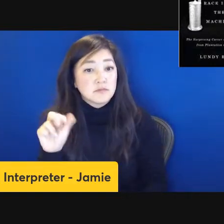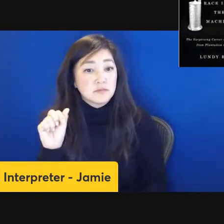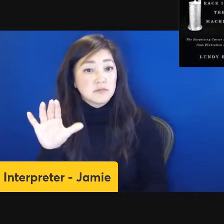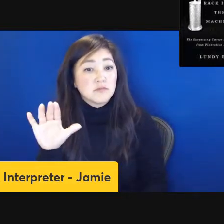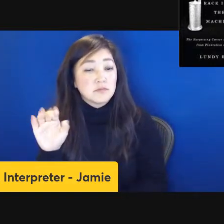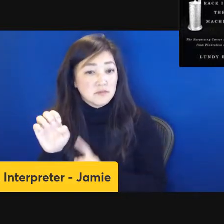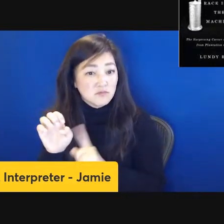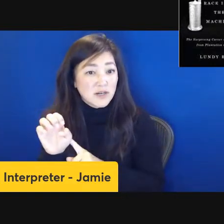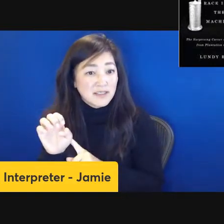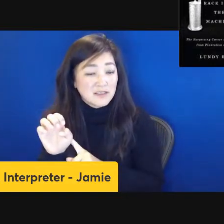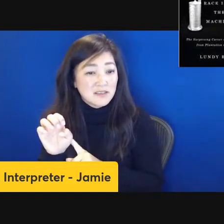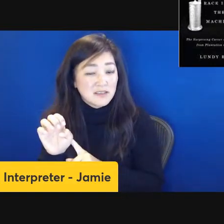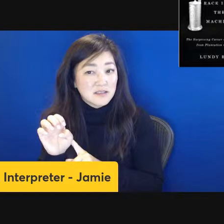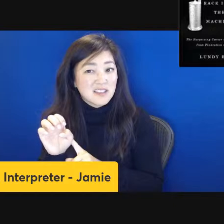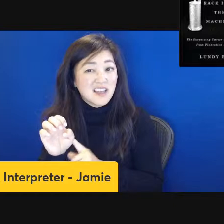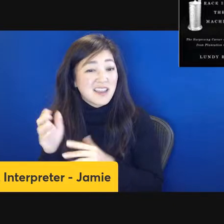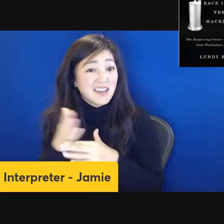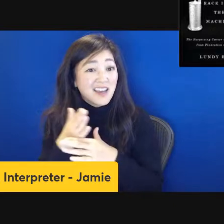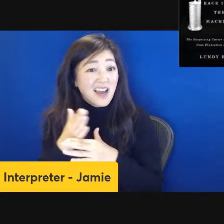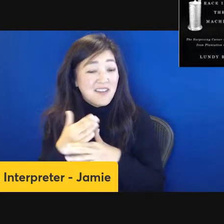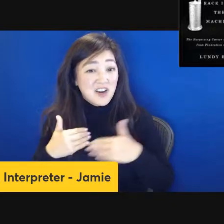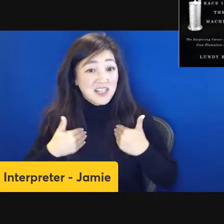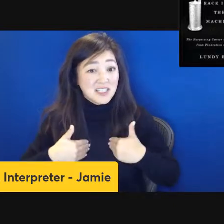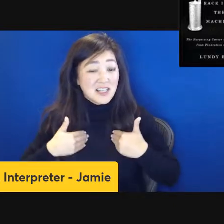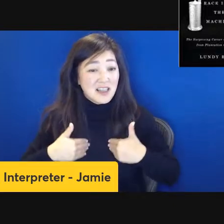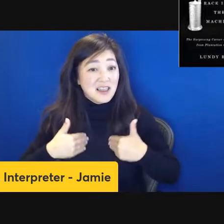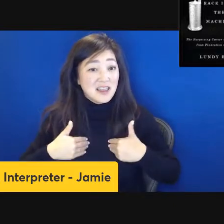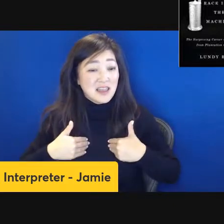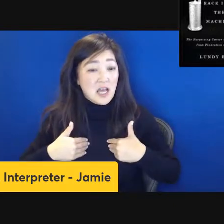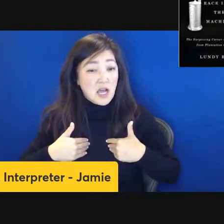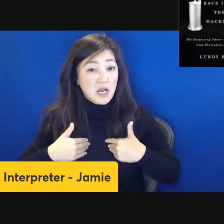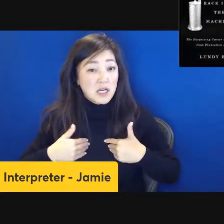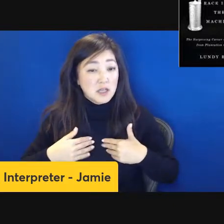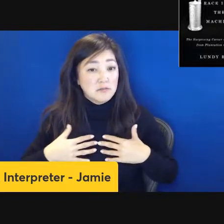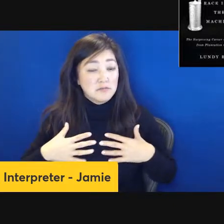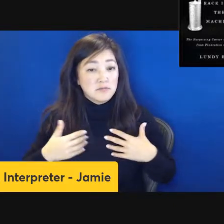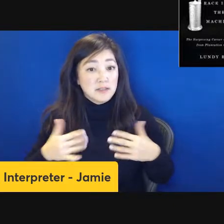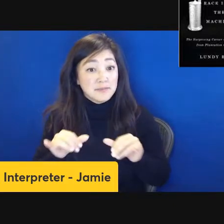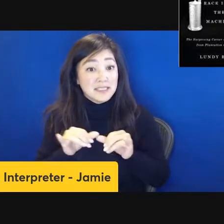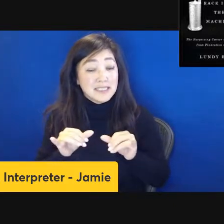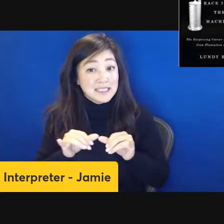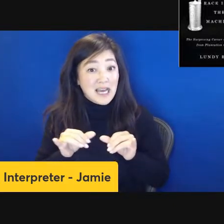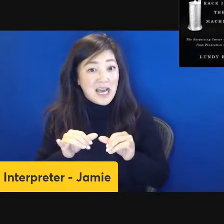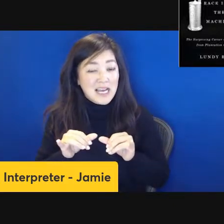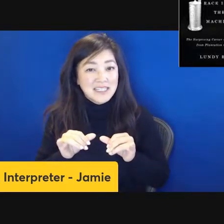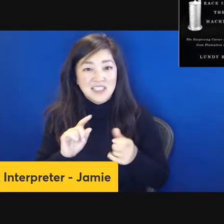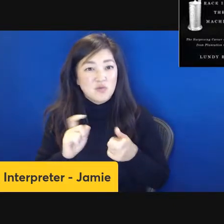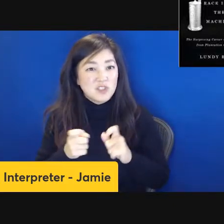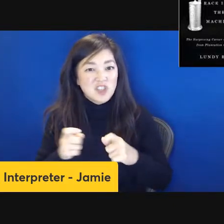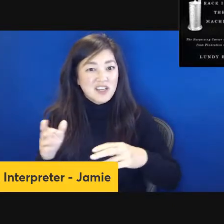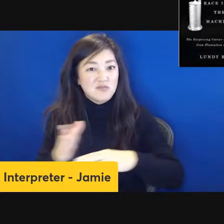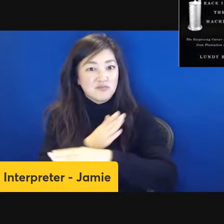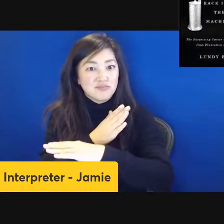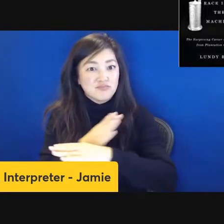the average lung capacity measurements change quite dramatically over time.